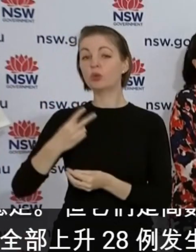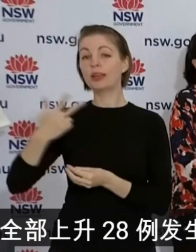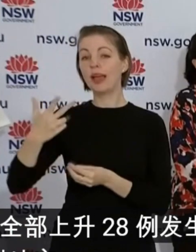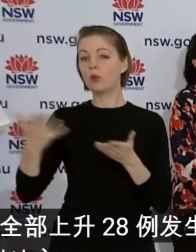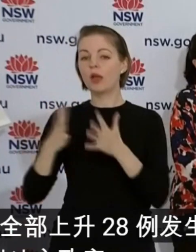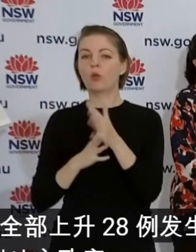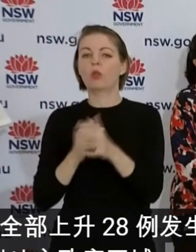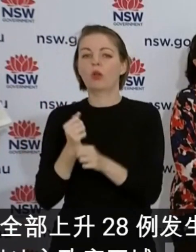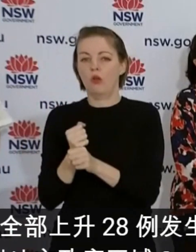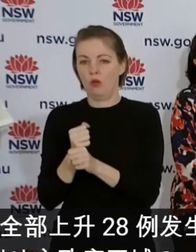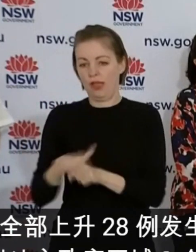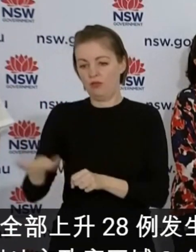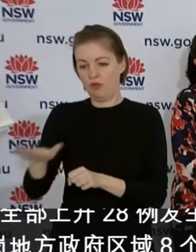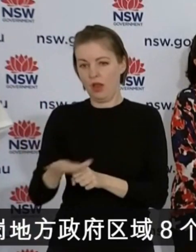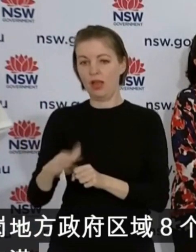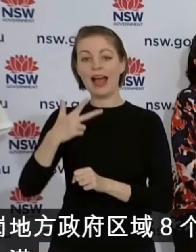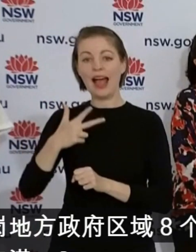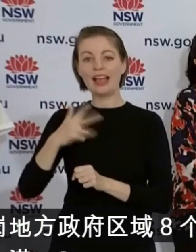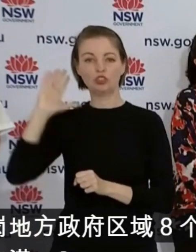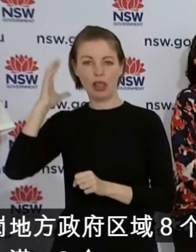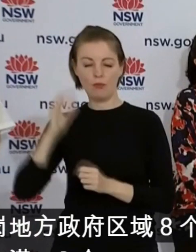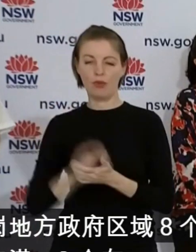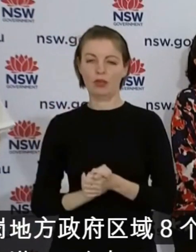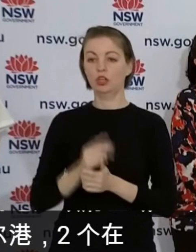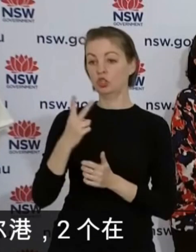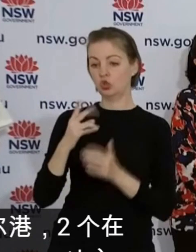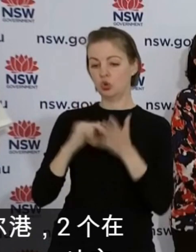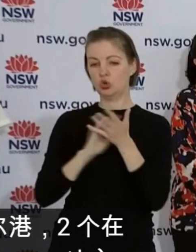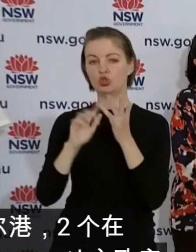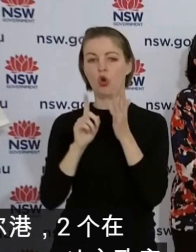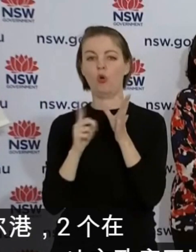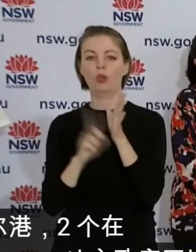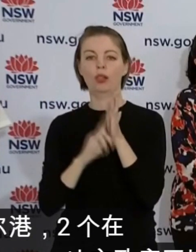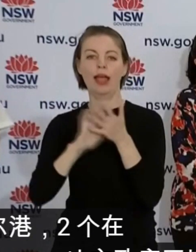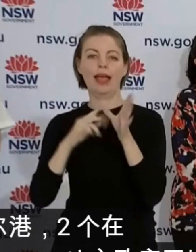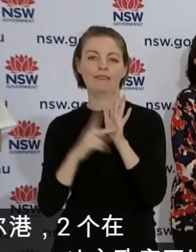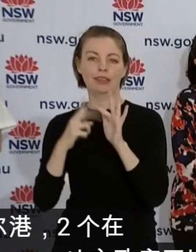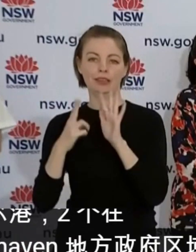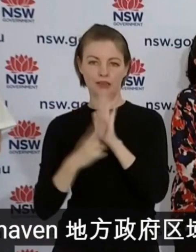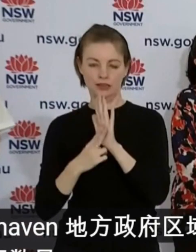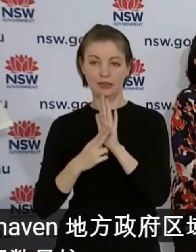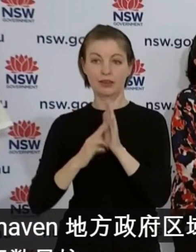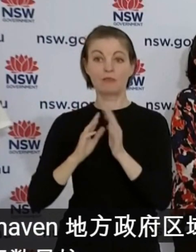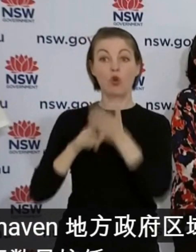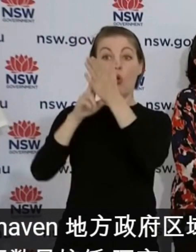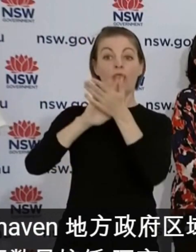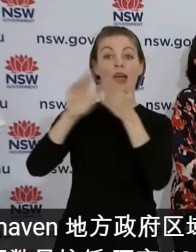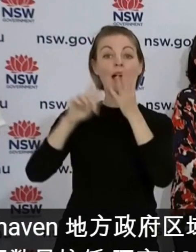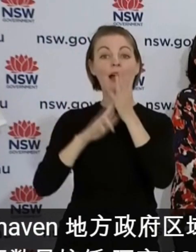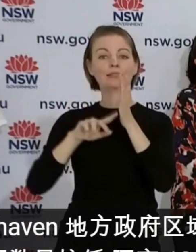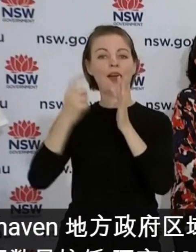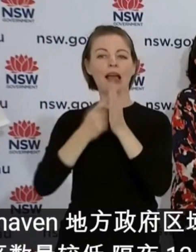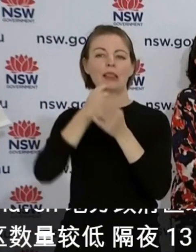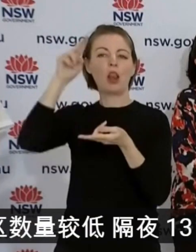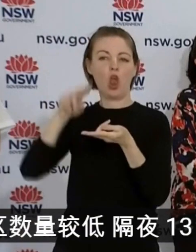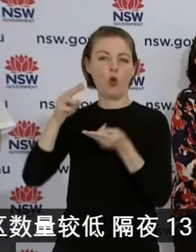cases were in the Wollongong local government area, 8 in Shell Harbour and 2 in the Shoalhaven local government area. In the Hunter, numbers were lower